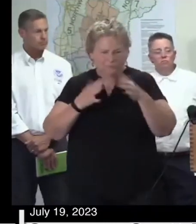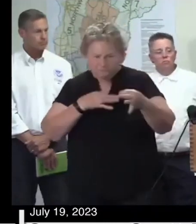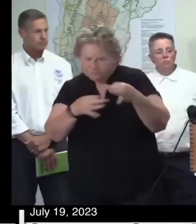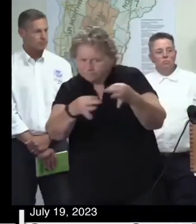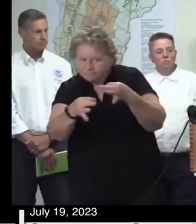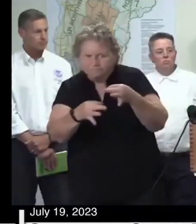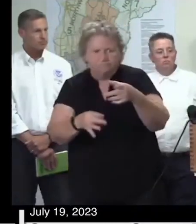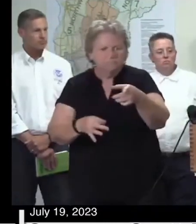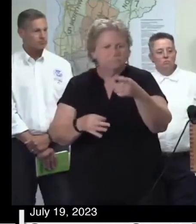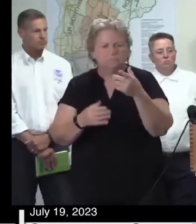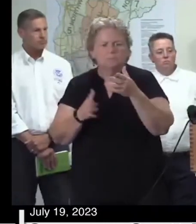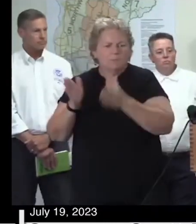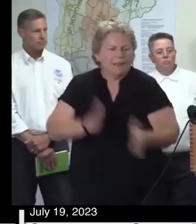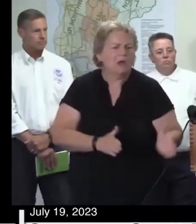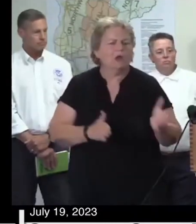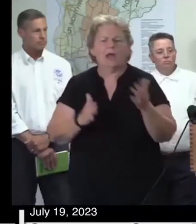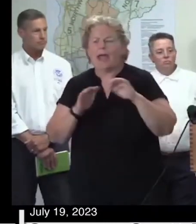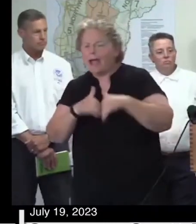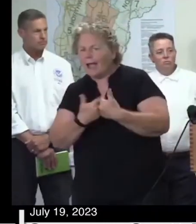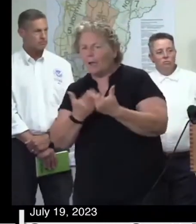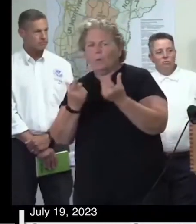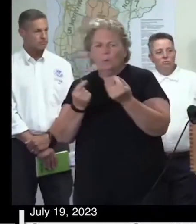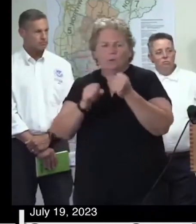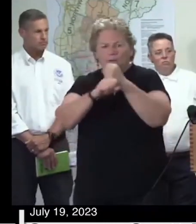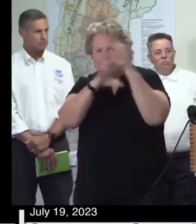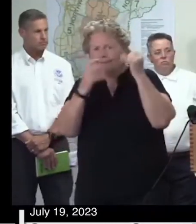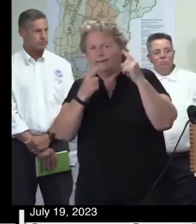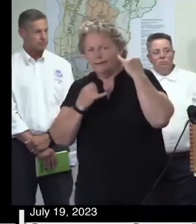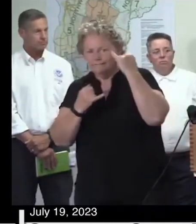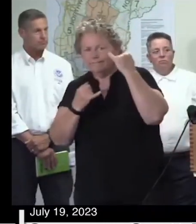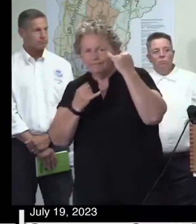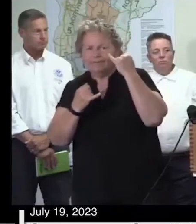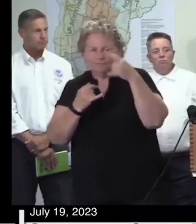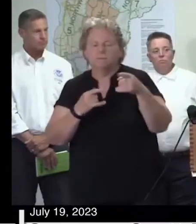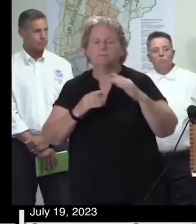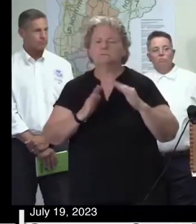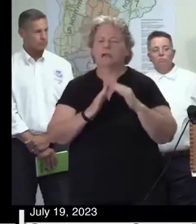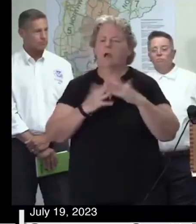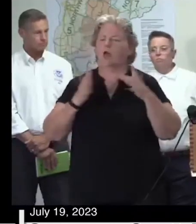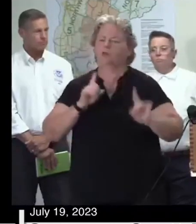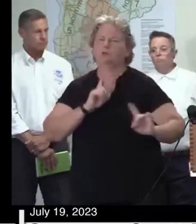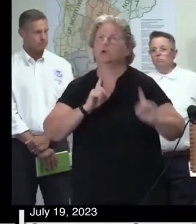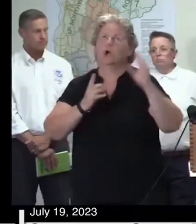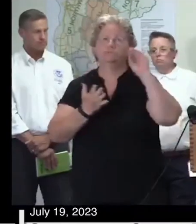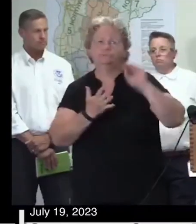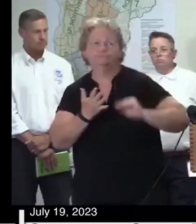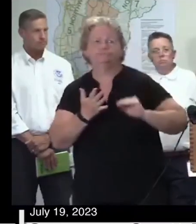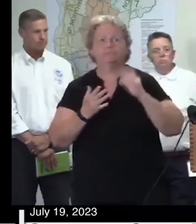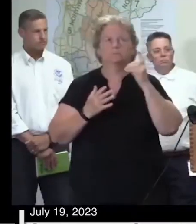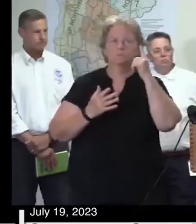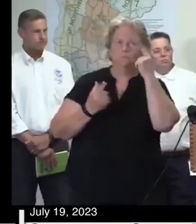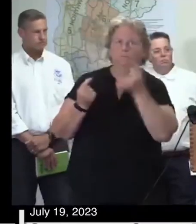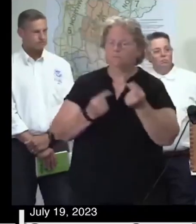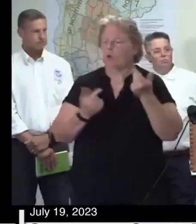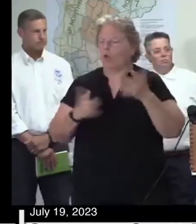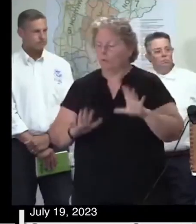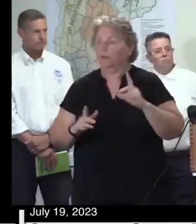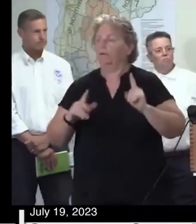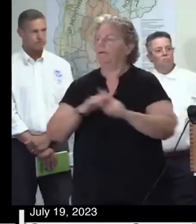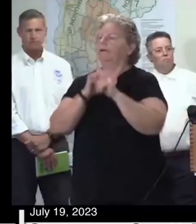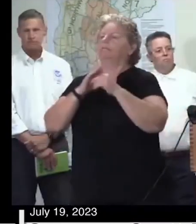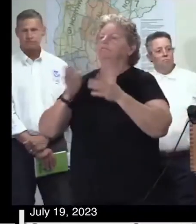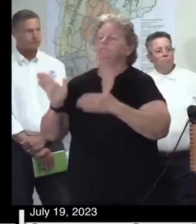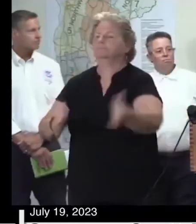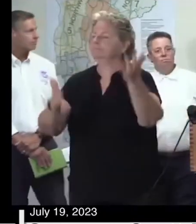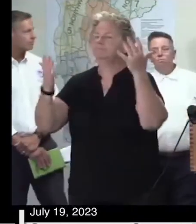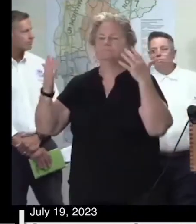year-round. And this was go time. And the structure exists, and it has to be followed in order for the entire ecosystem to